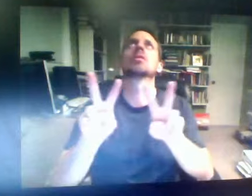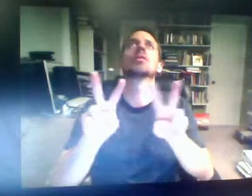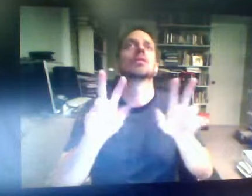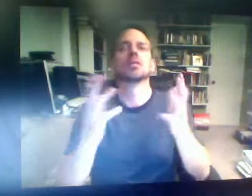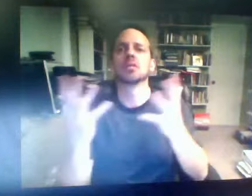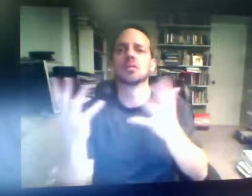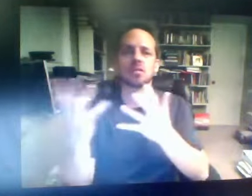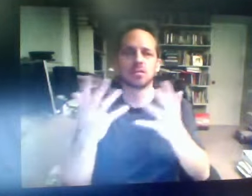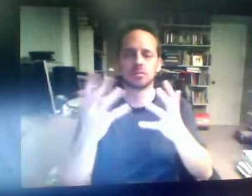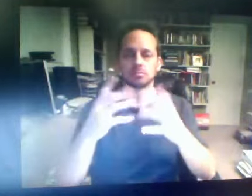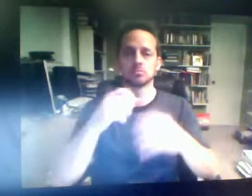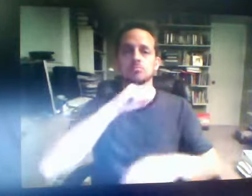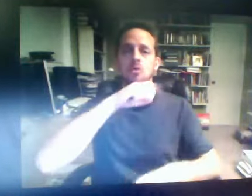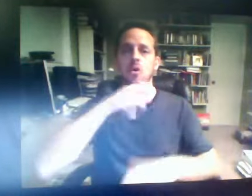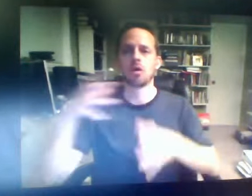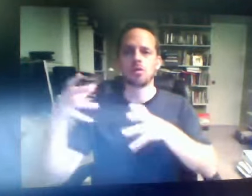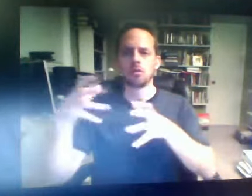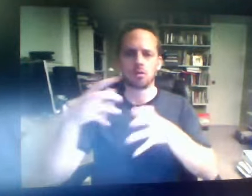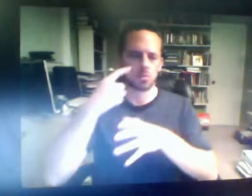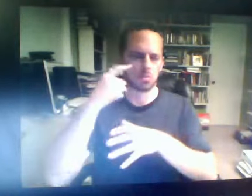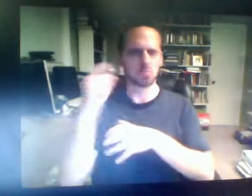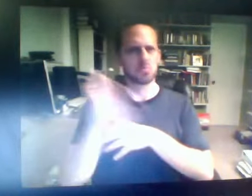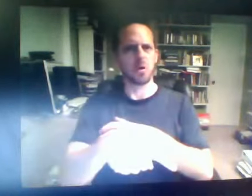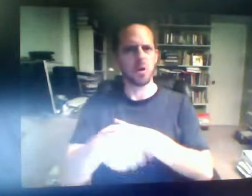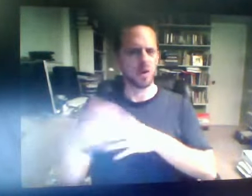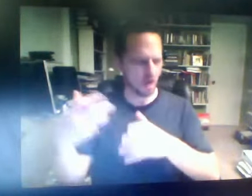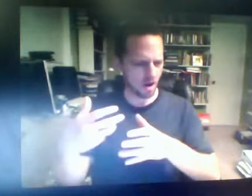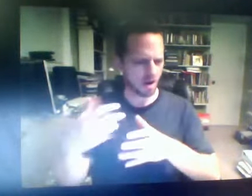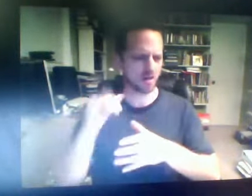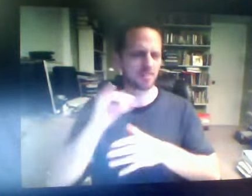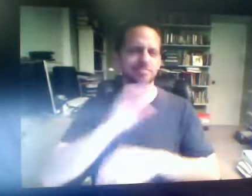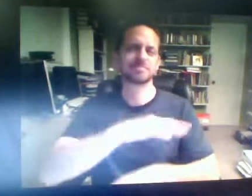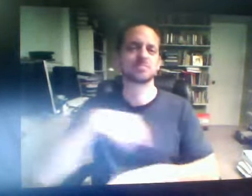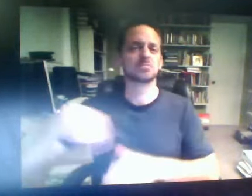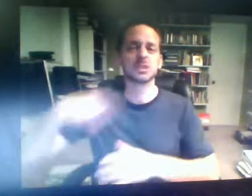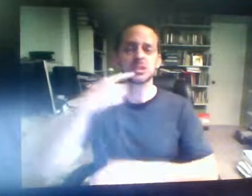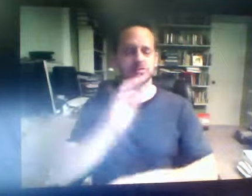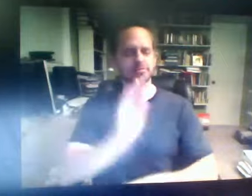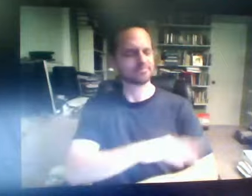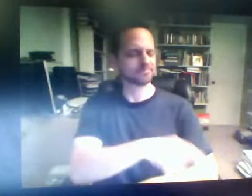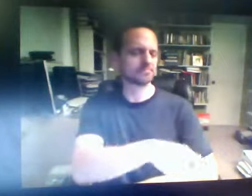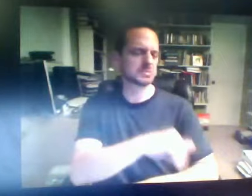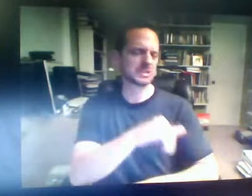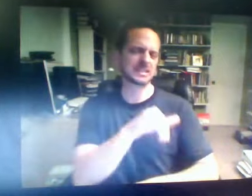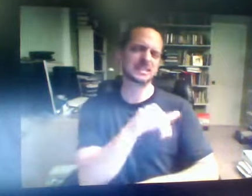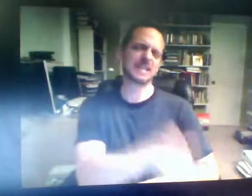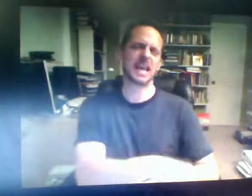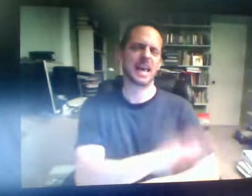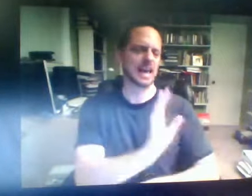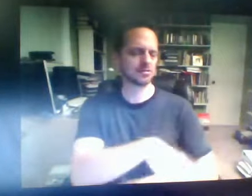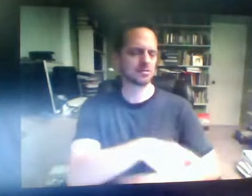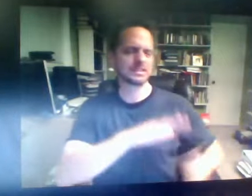They went for a swim in the ocean. One frog looked. There's one. Say, look at